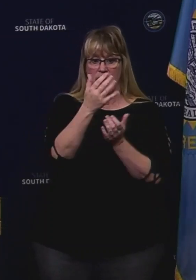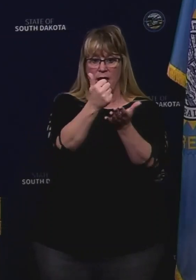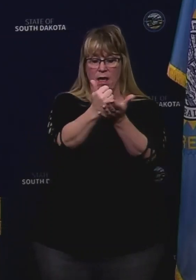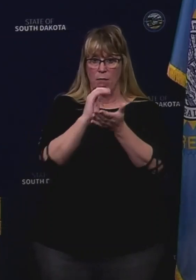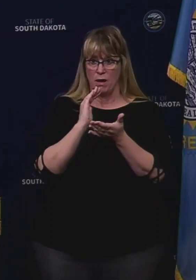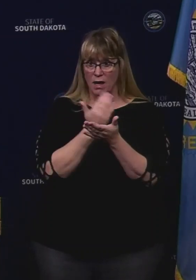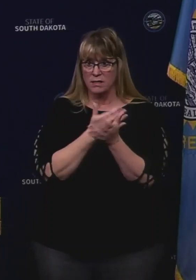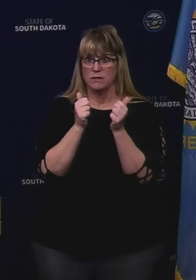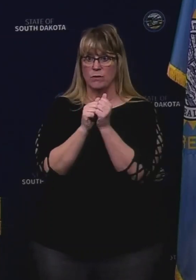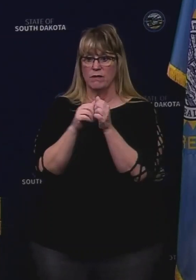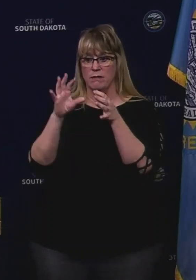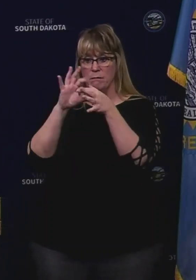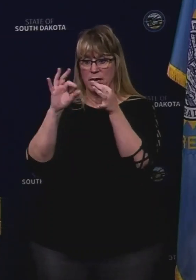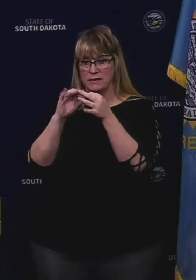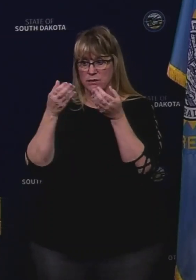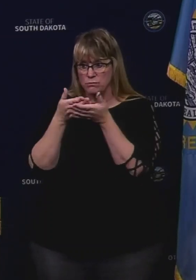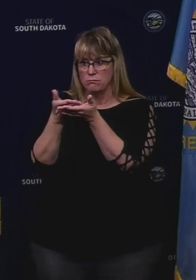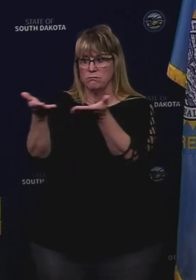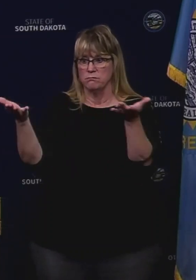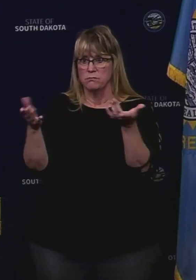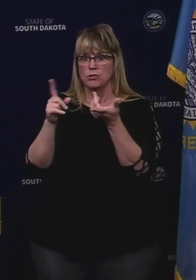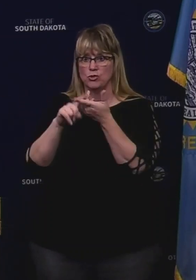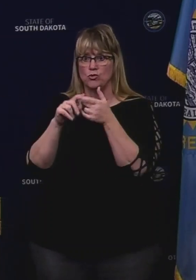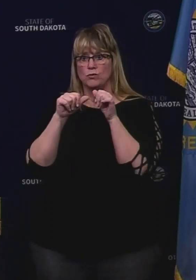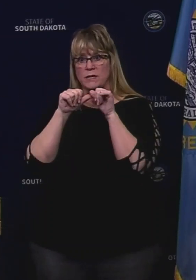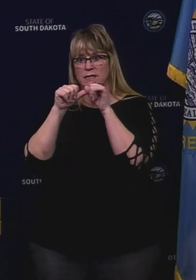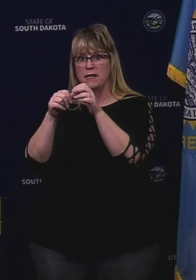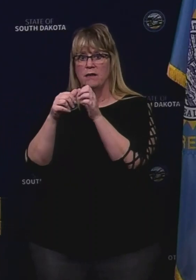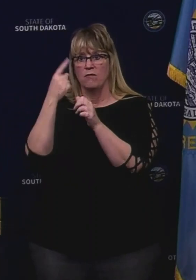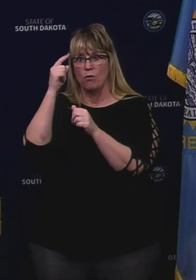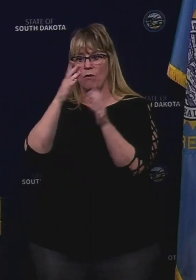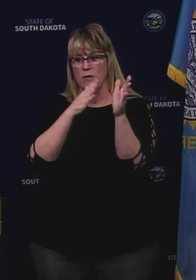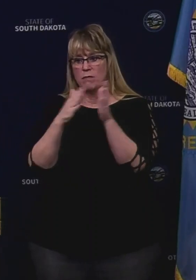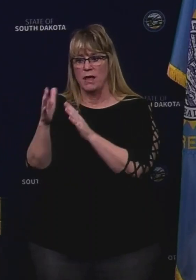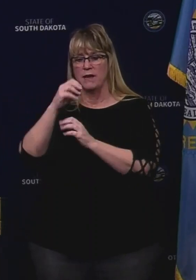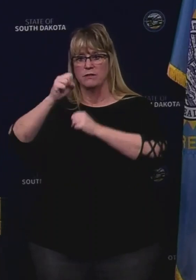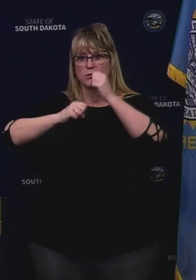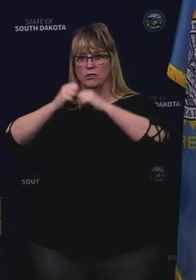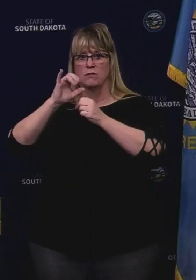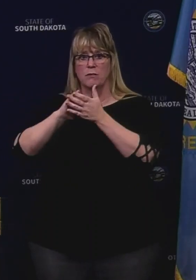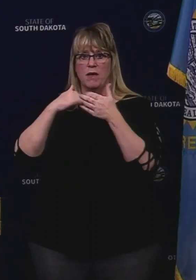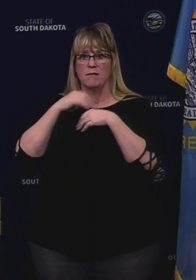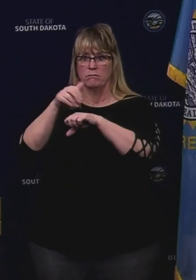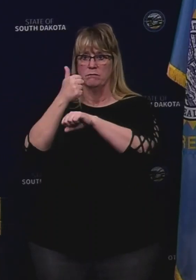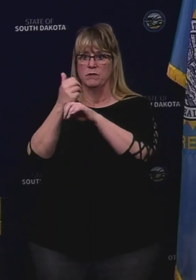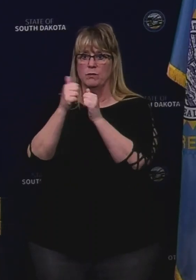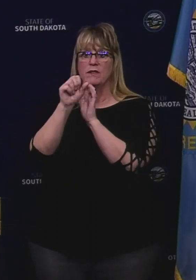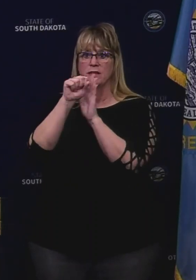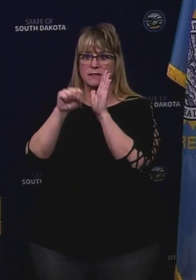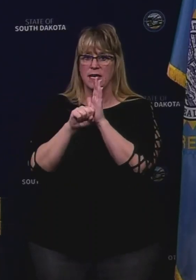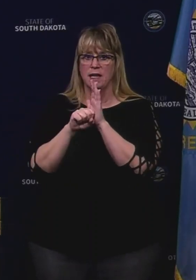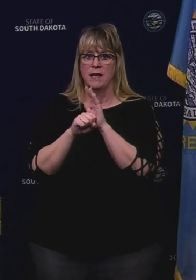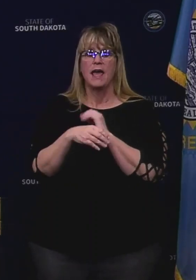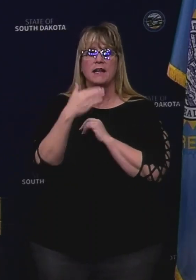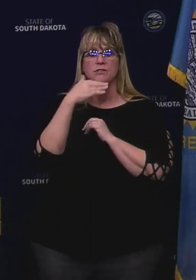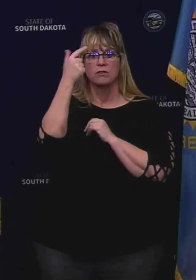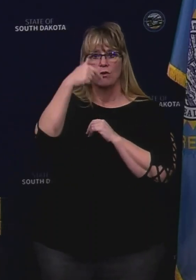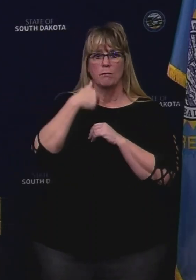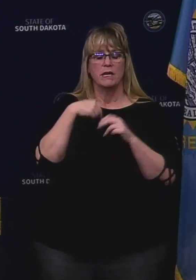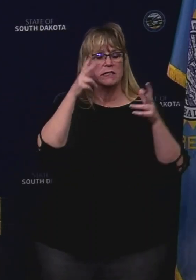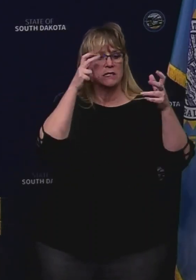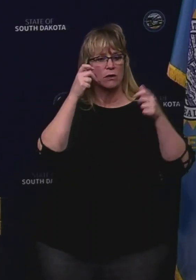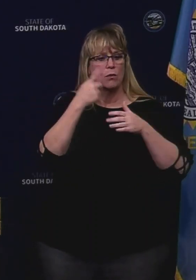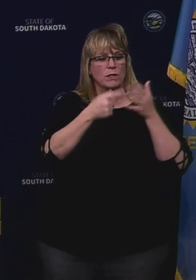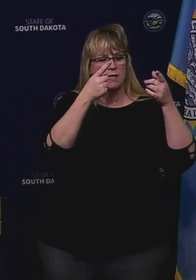in carrying the message forward on maintaining the plan and the structure that we have in place throughout the state. And then it's good for me to hear